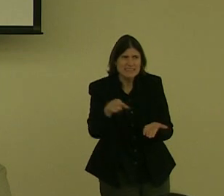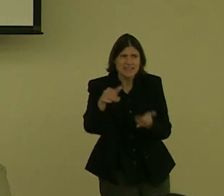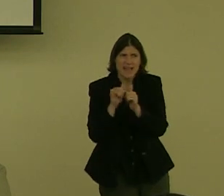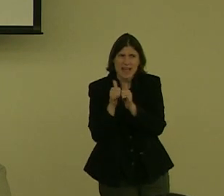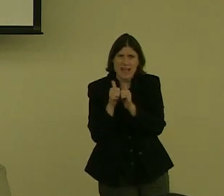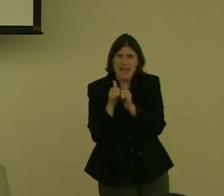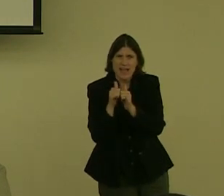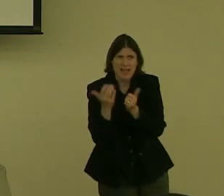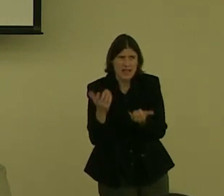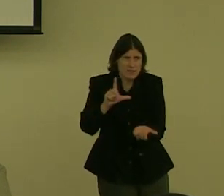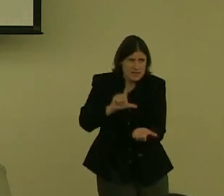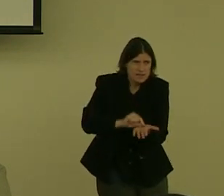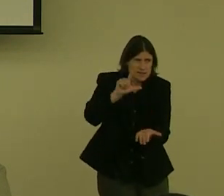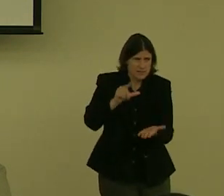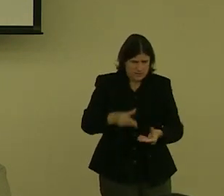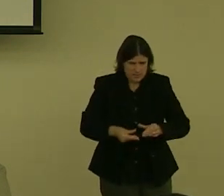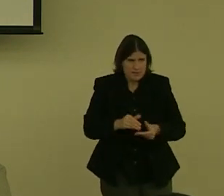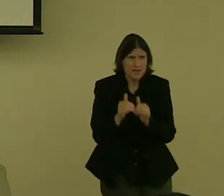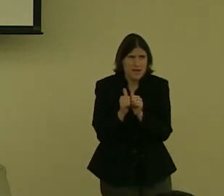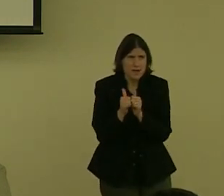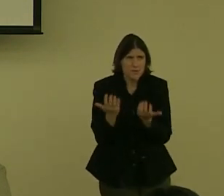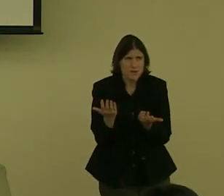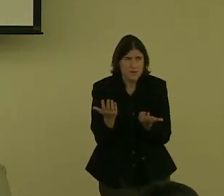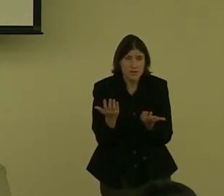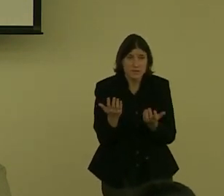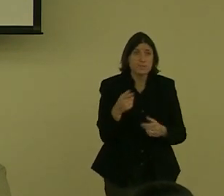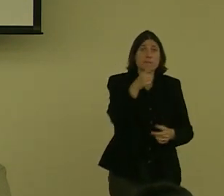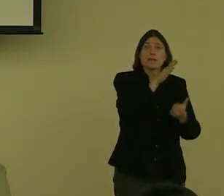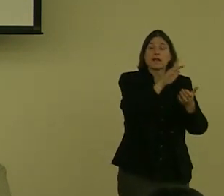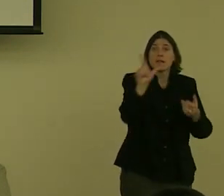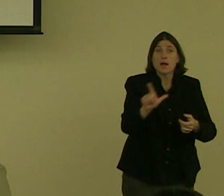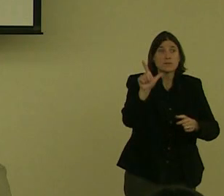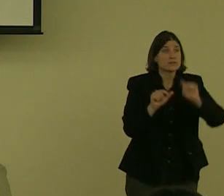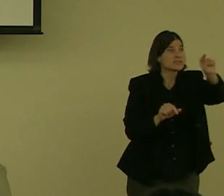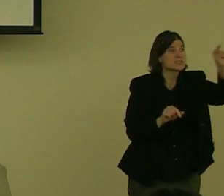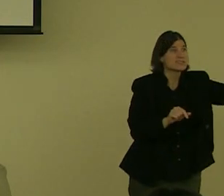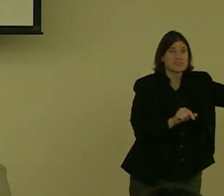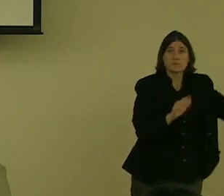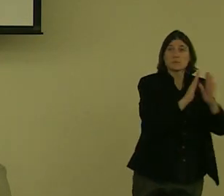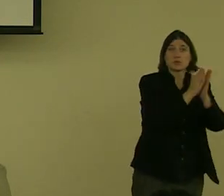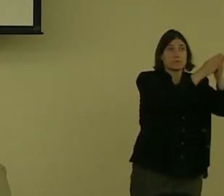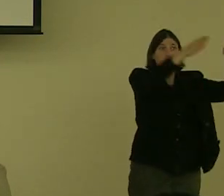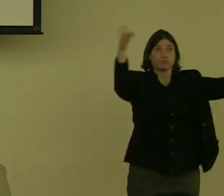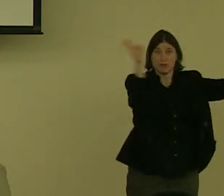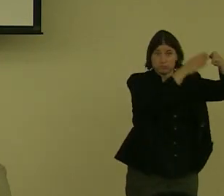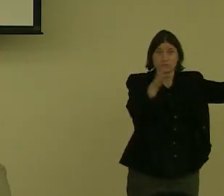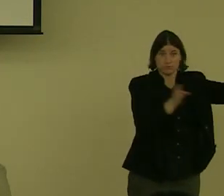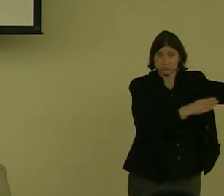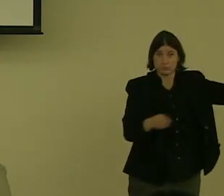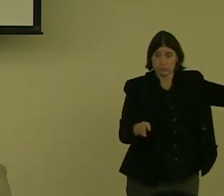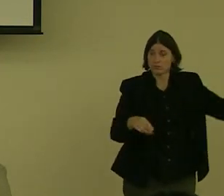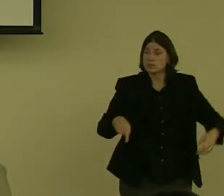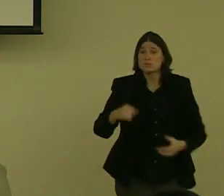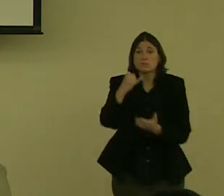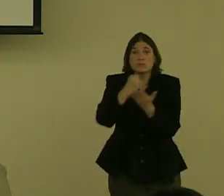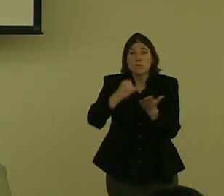had a line of people waiting to talk to me afterwards, and one of them was one of the founders of Comixology. This was before they had gone into